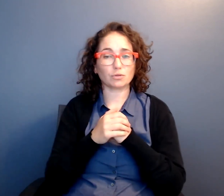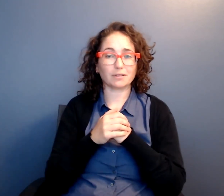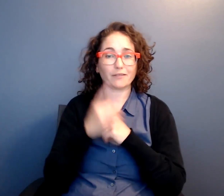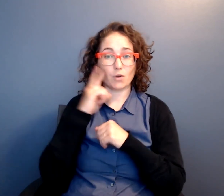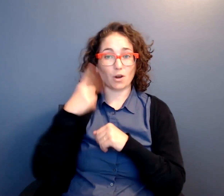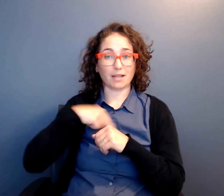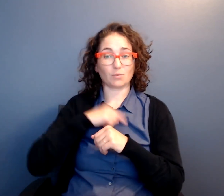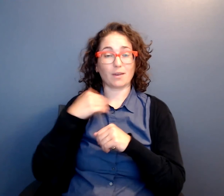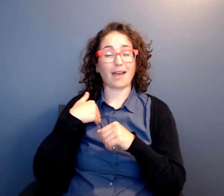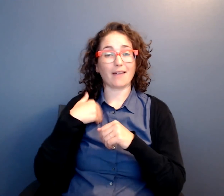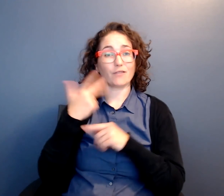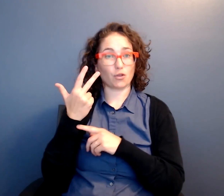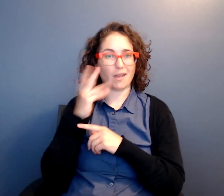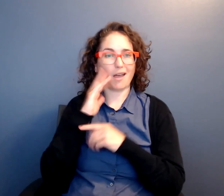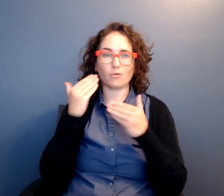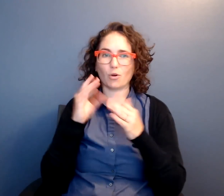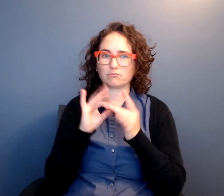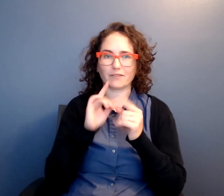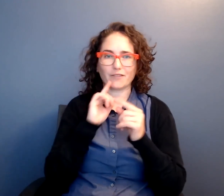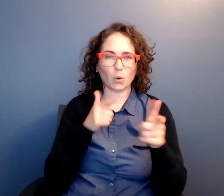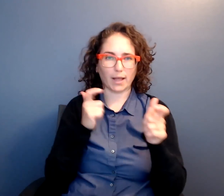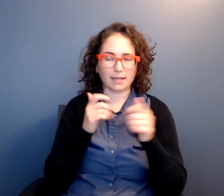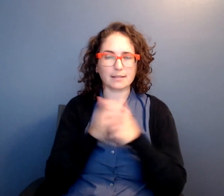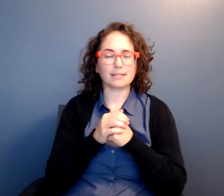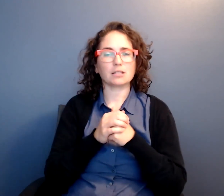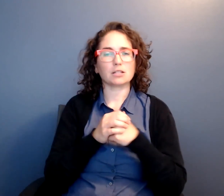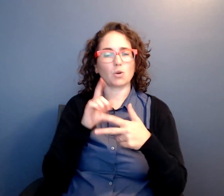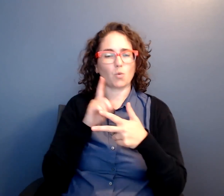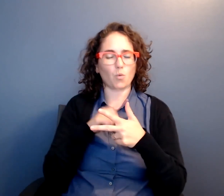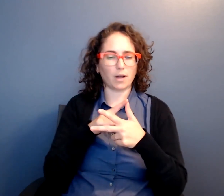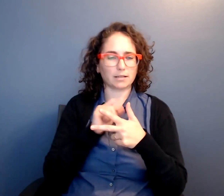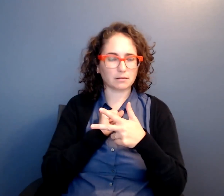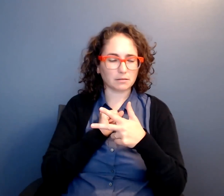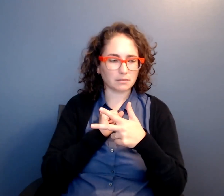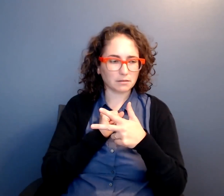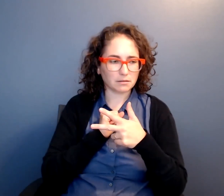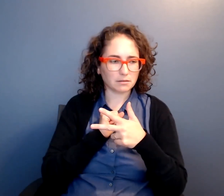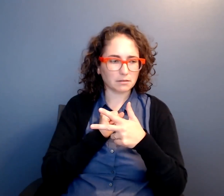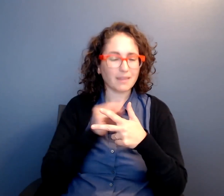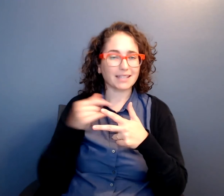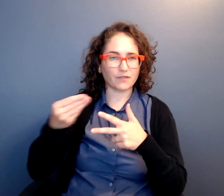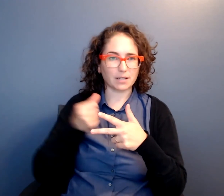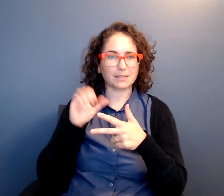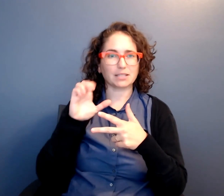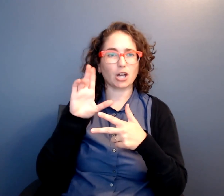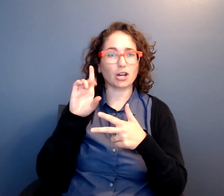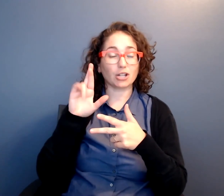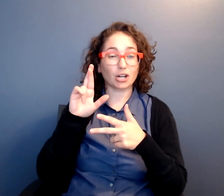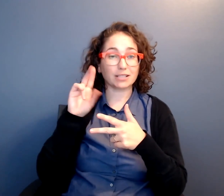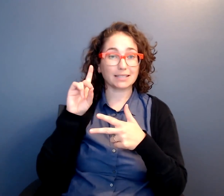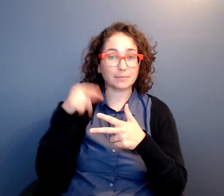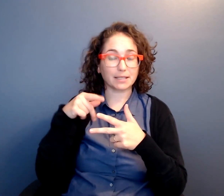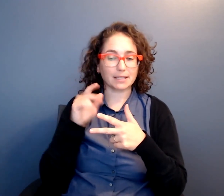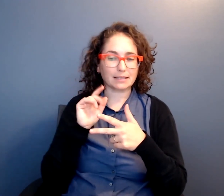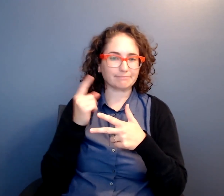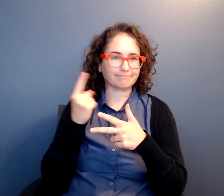there are 3 that I'll just share with you very quickly. And one is the one that's funded by the CRDP, and that's our Sisters Mentally